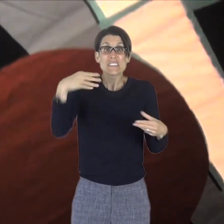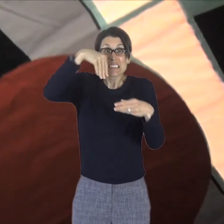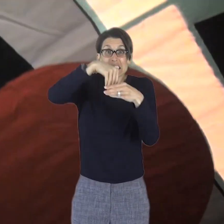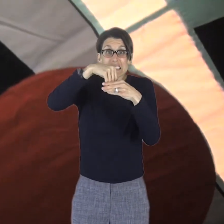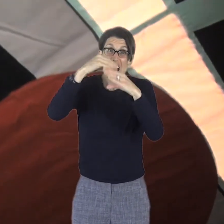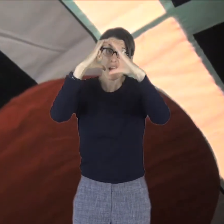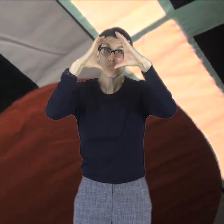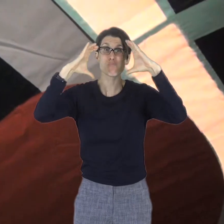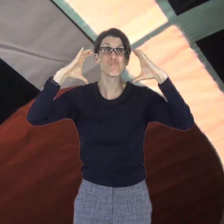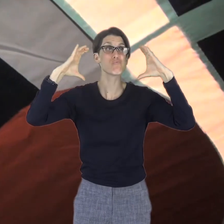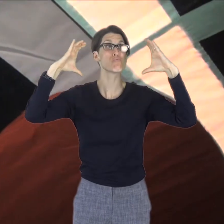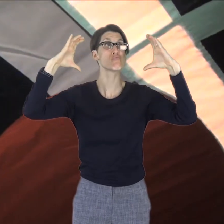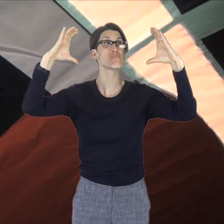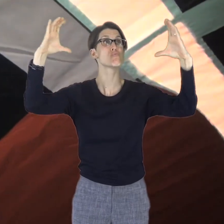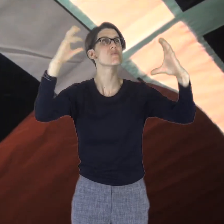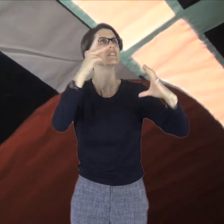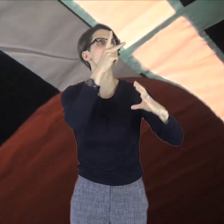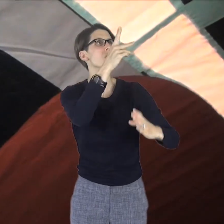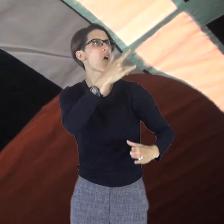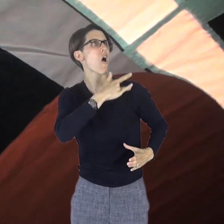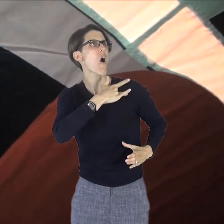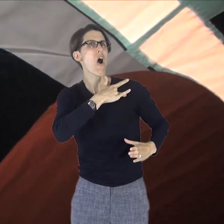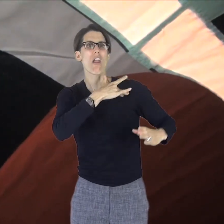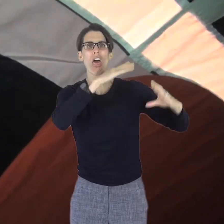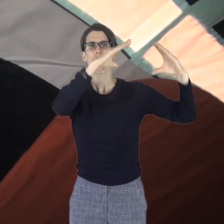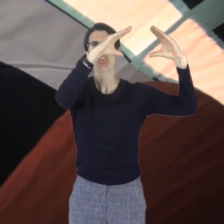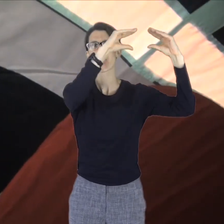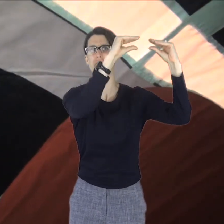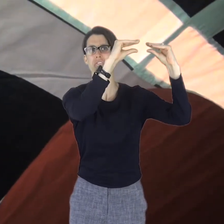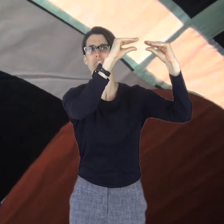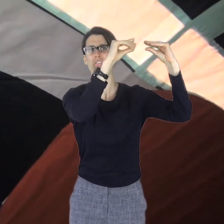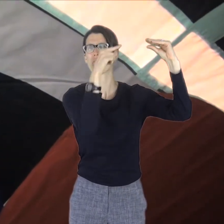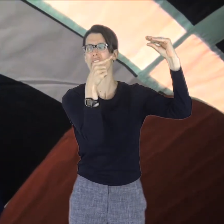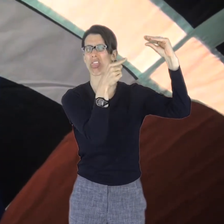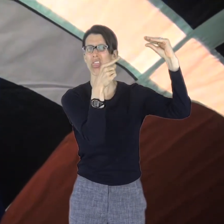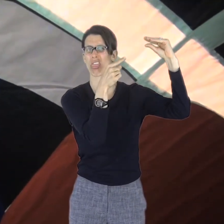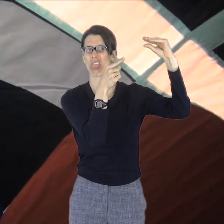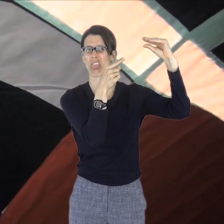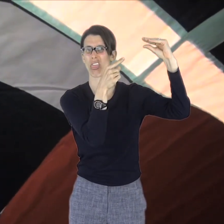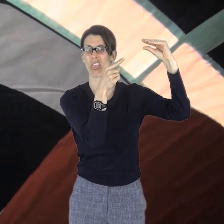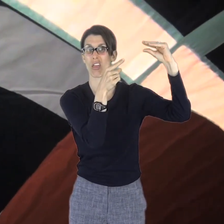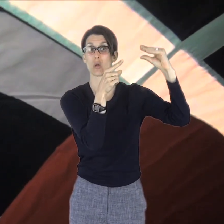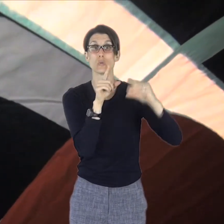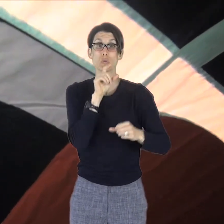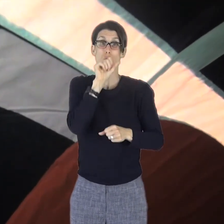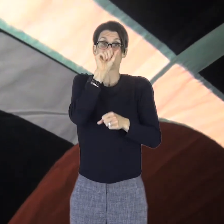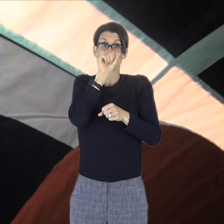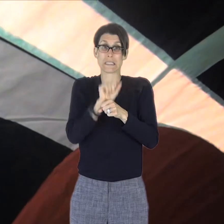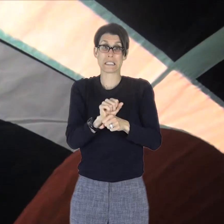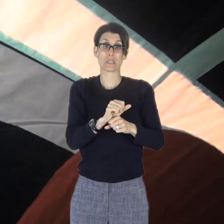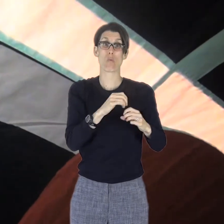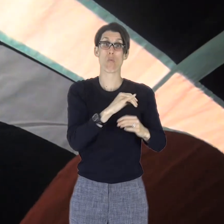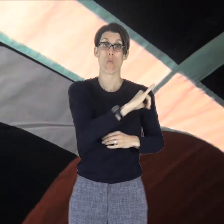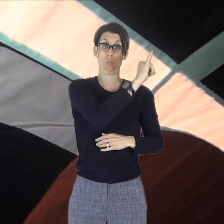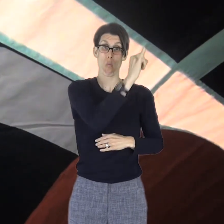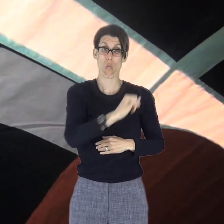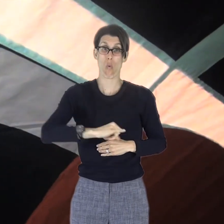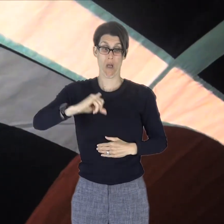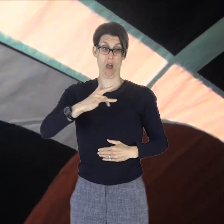Inside the whale model, the heart is flat. In a real whale, the heart isn't flat. It is round, just like